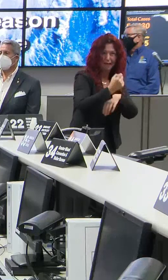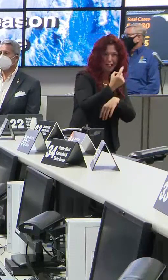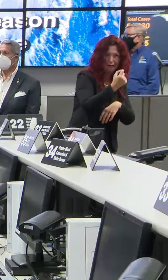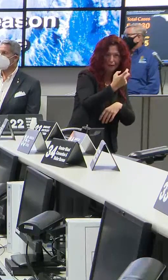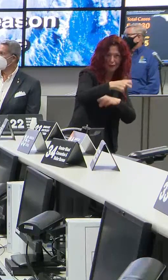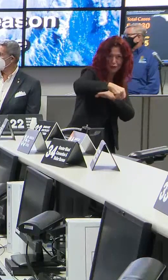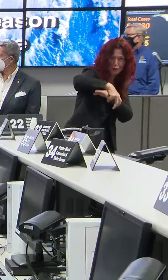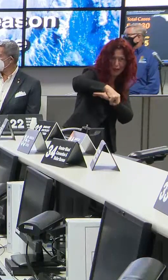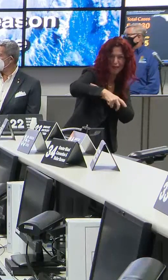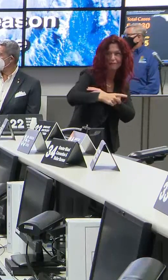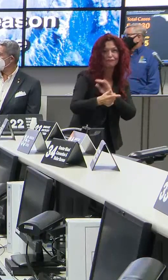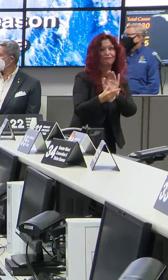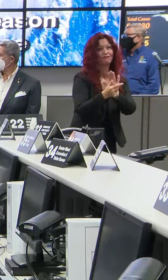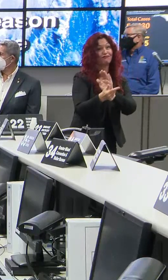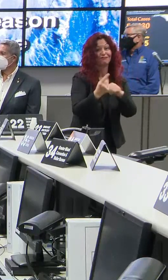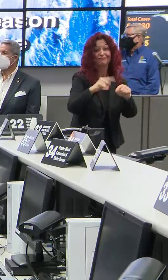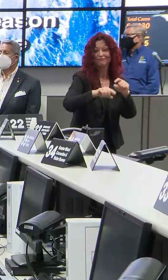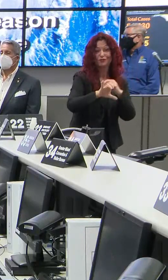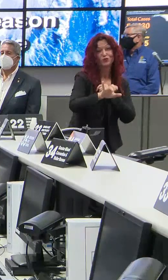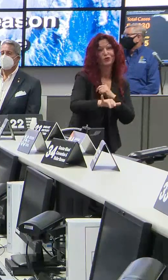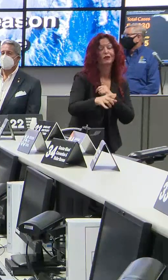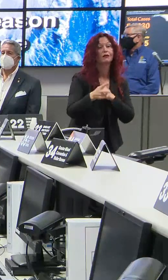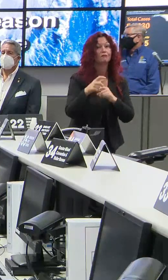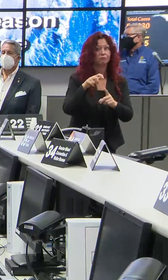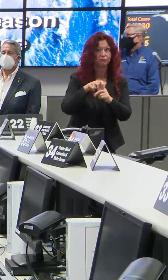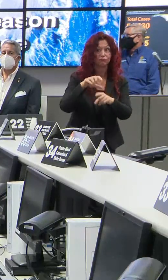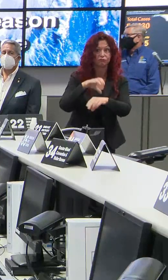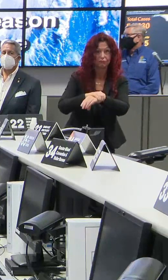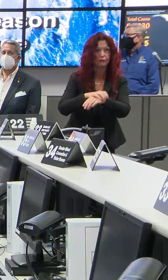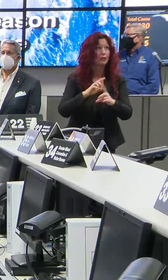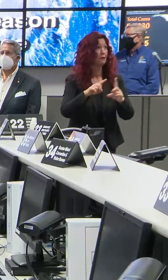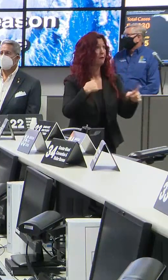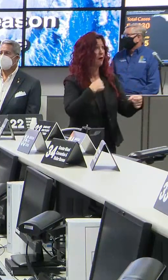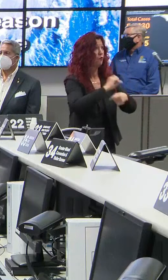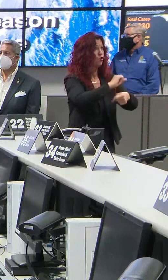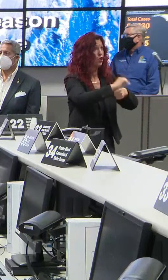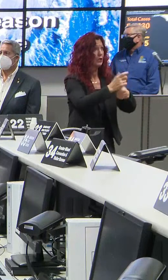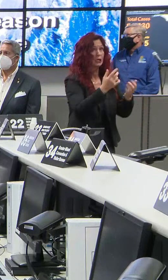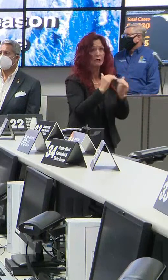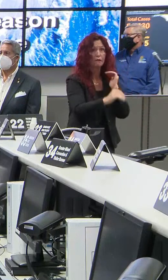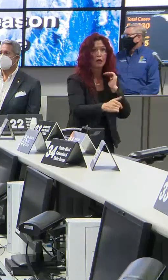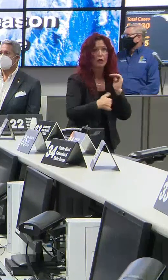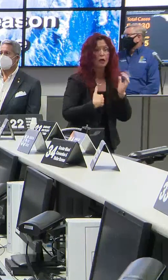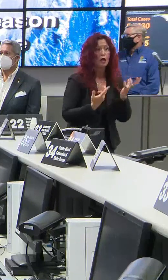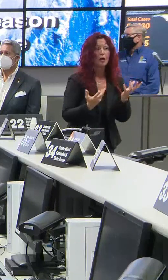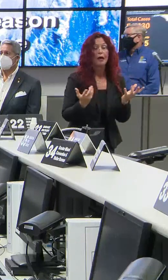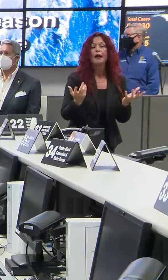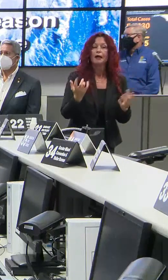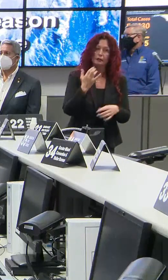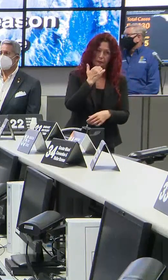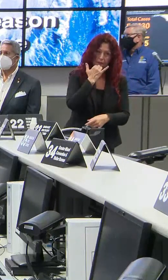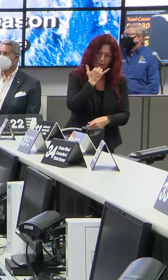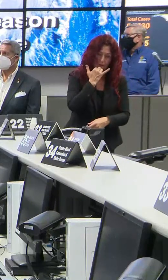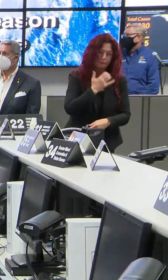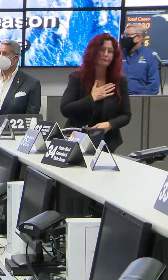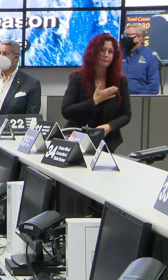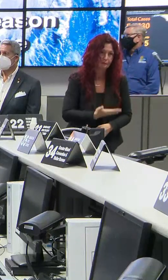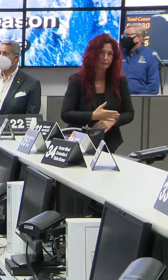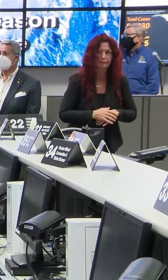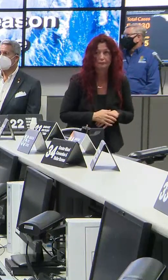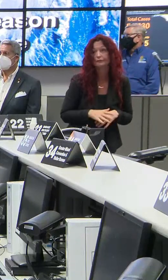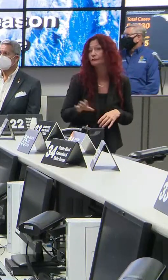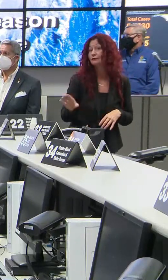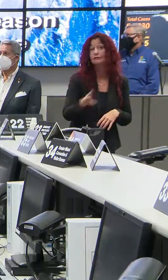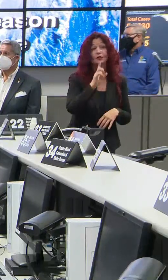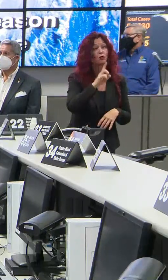in collaboration with the community out there, keeping our community safe. I think we set the example for the nation. Personally, we should all be